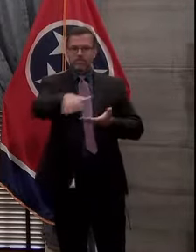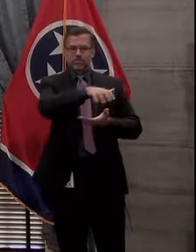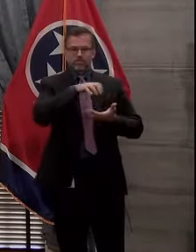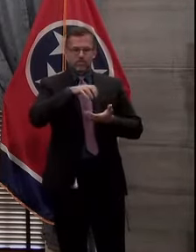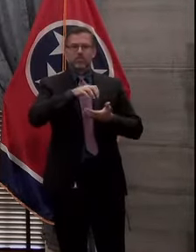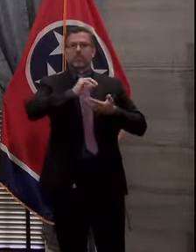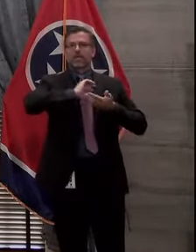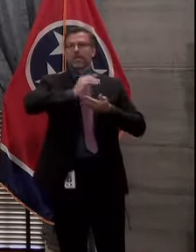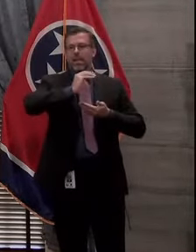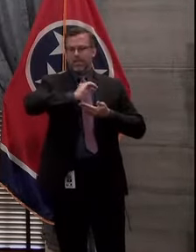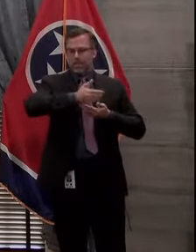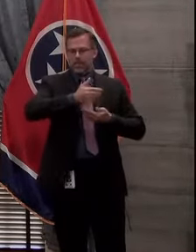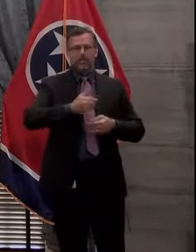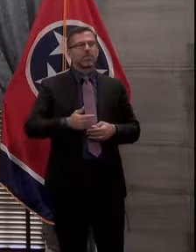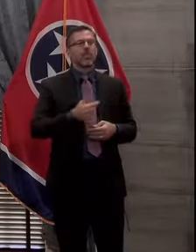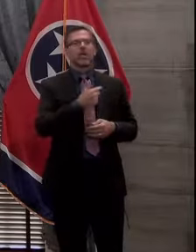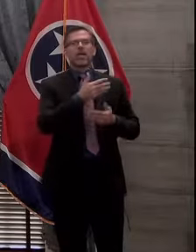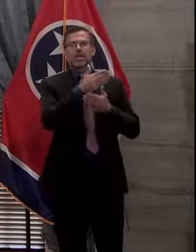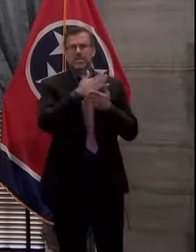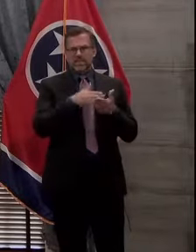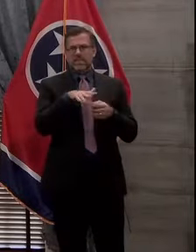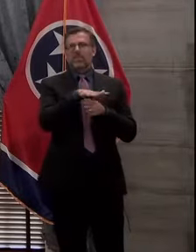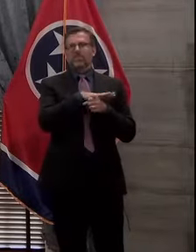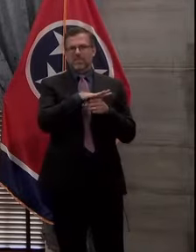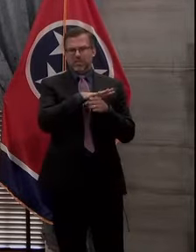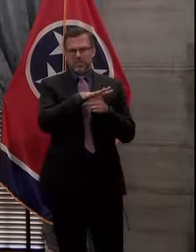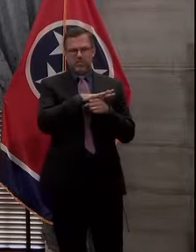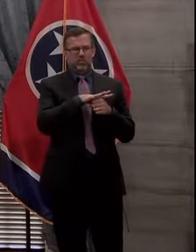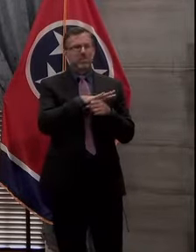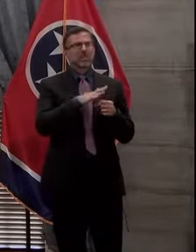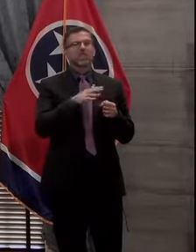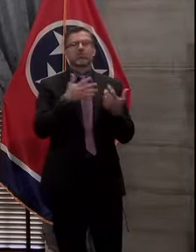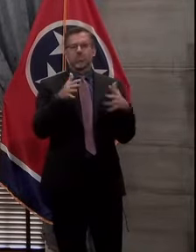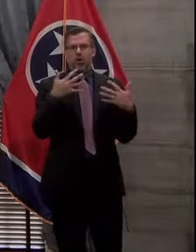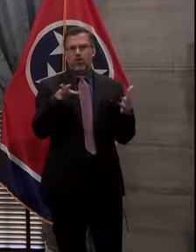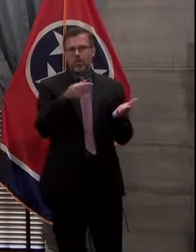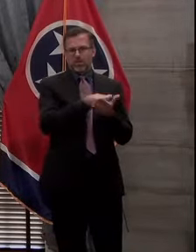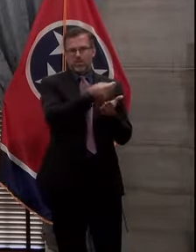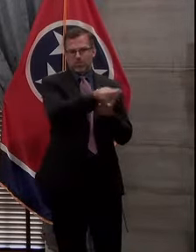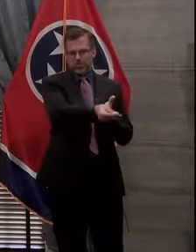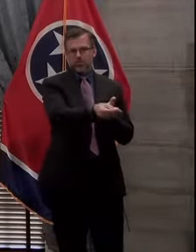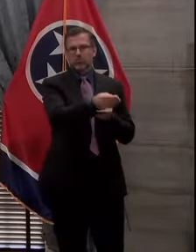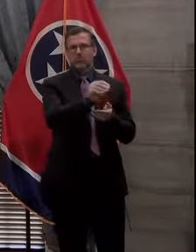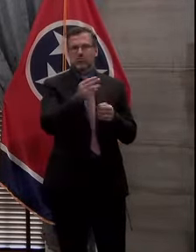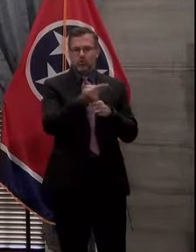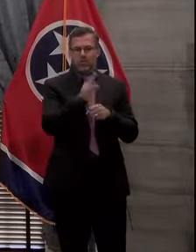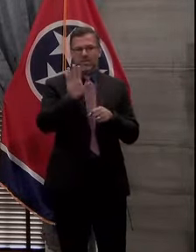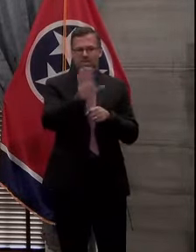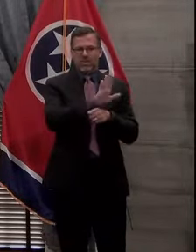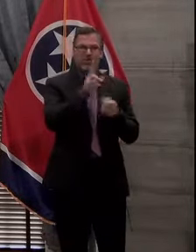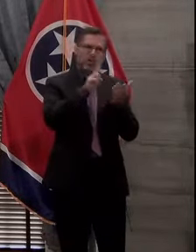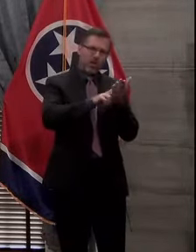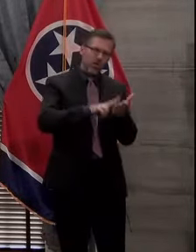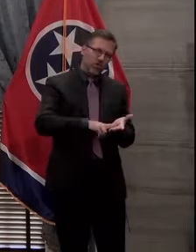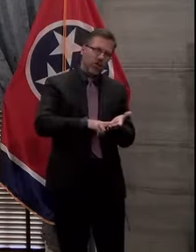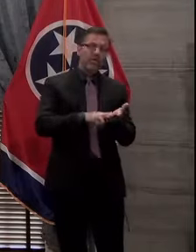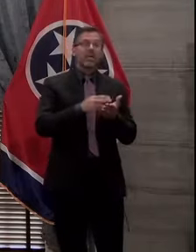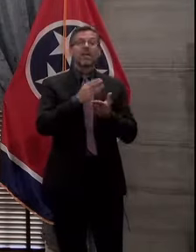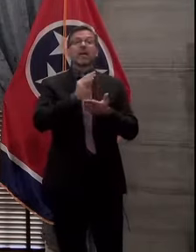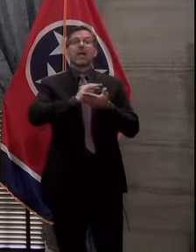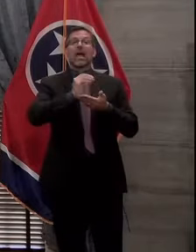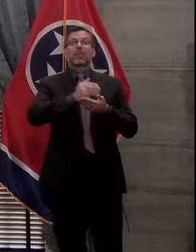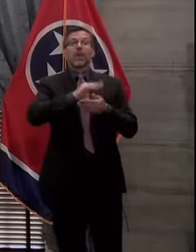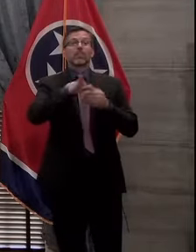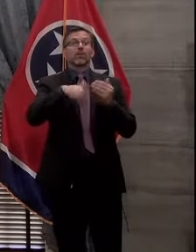reason. So we do have some districts, as you noted, locally who purchased on their own contracts, and there have been delays in shipments. Those